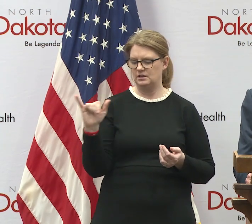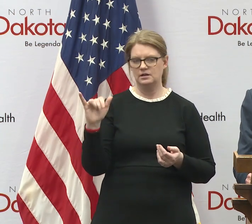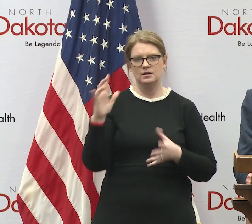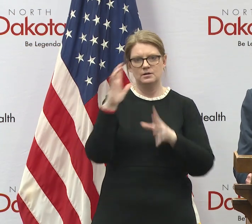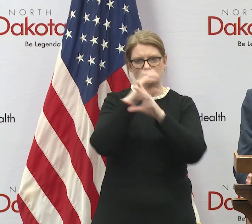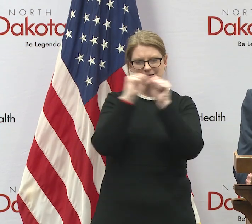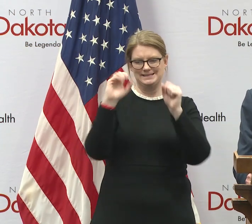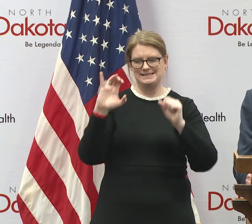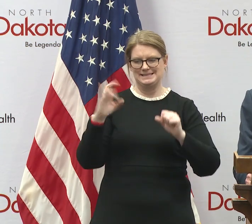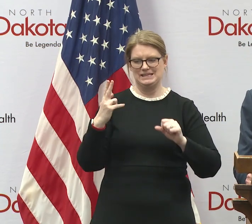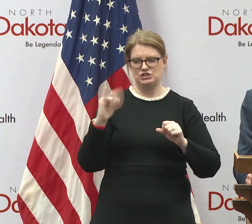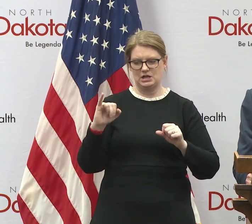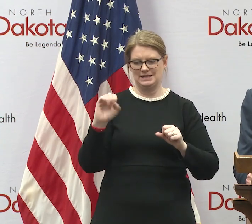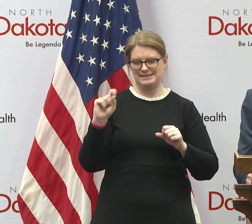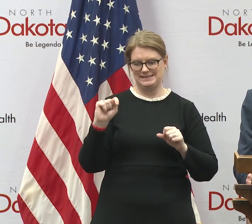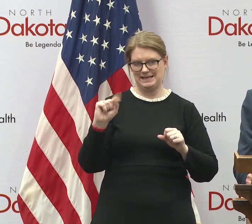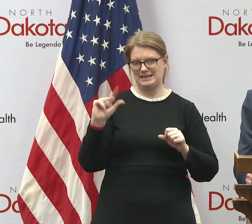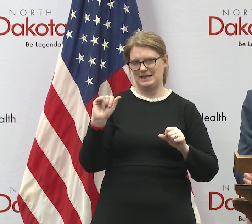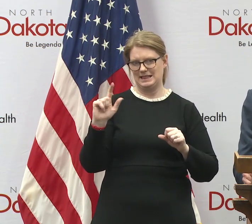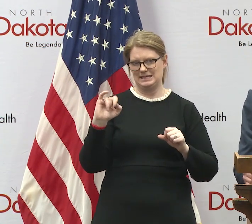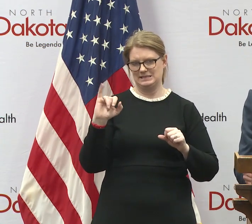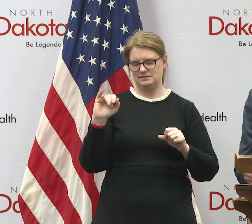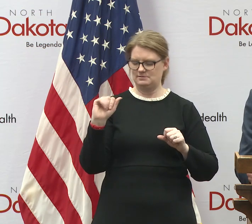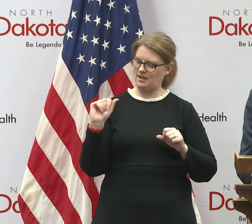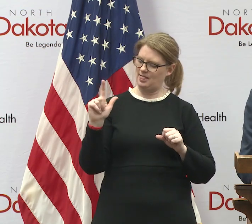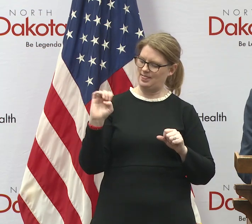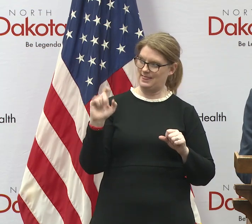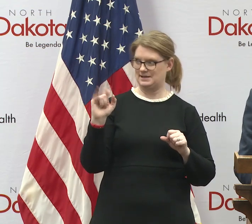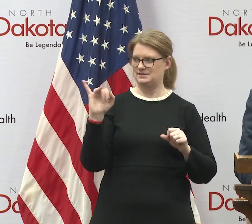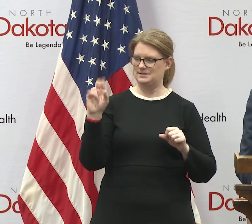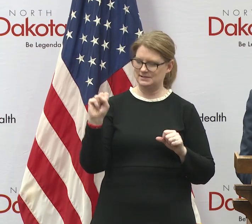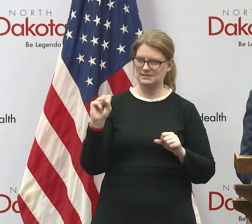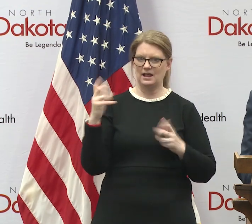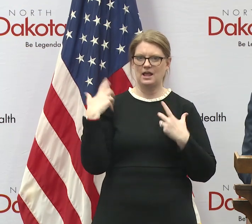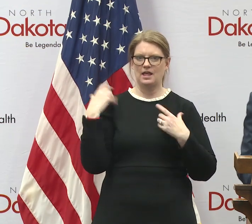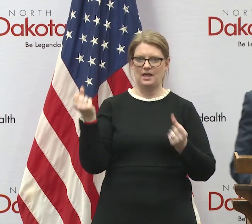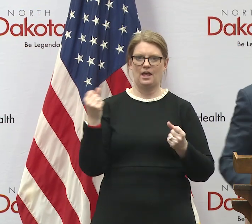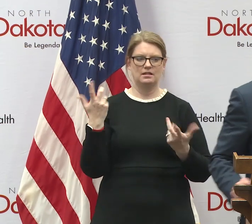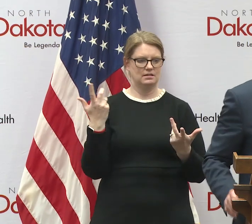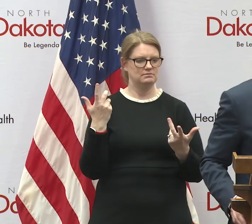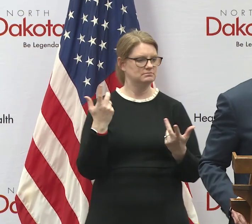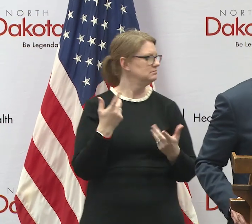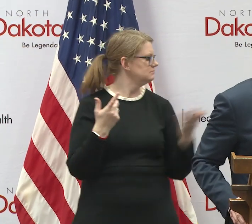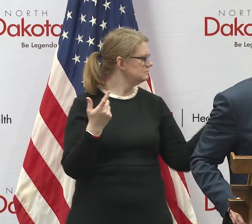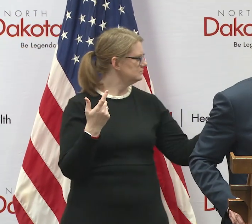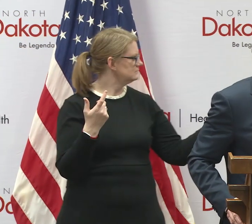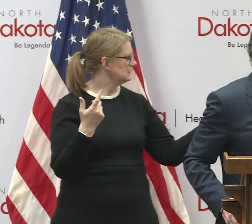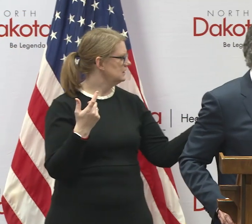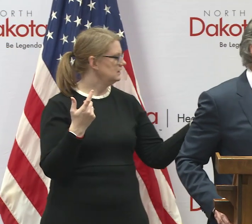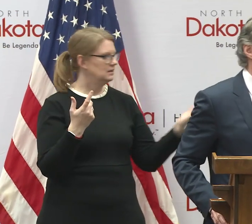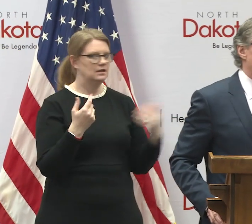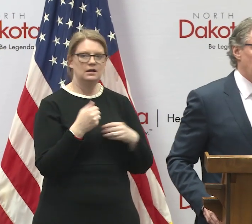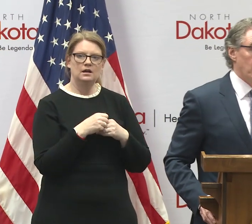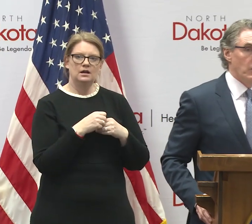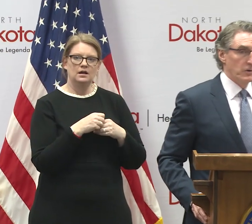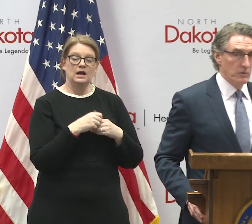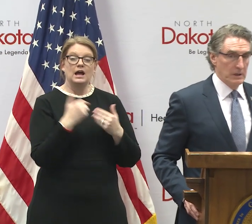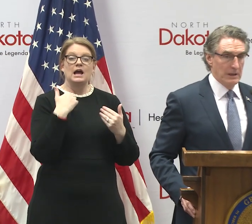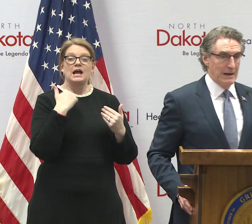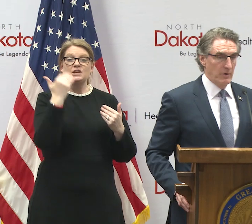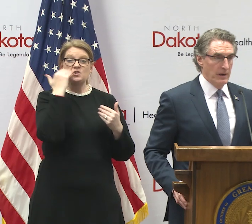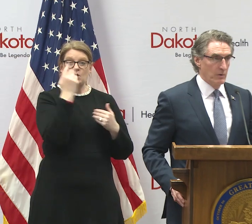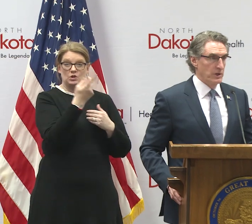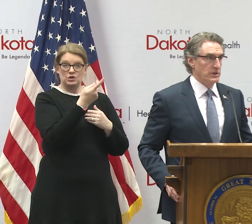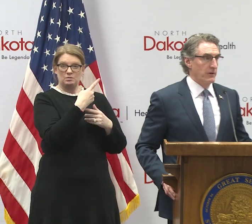CHI St. Alexius Health, and if both of you would like to share a few words. Before you get up here, I just want to say, I know that you've